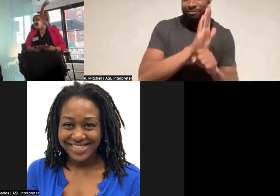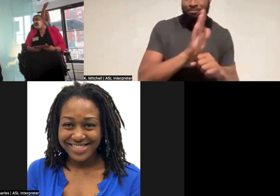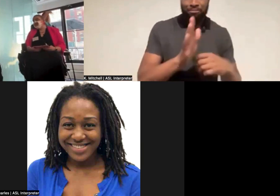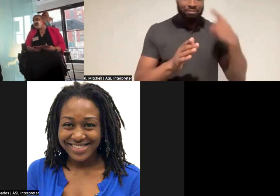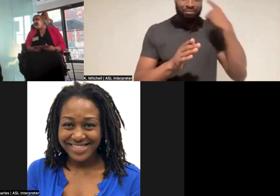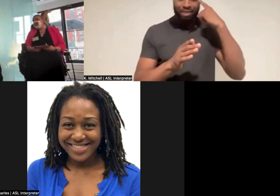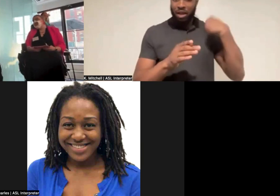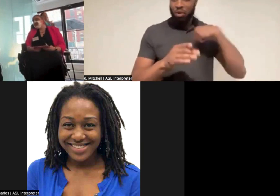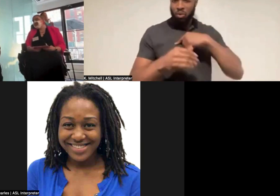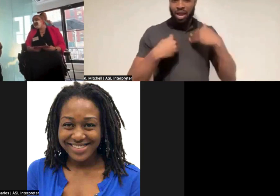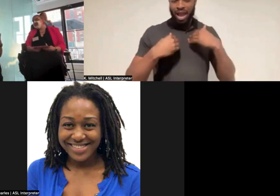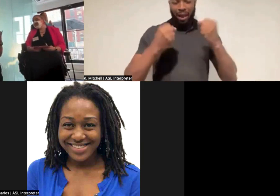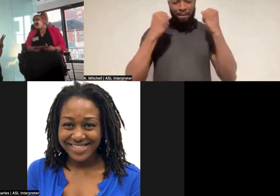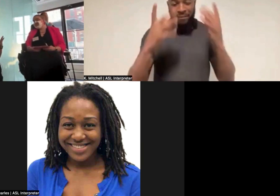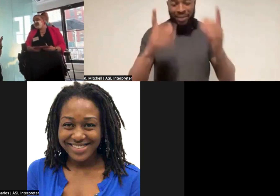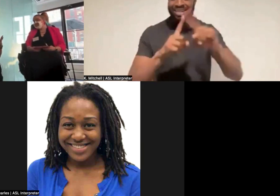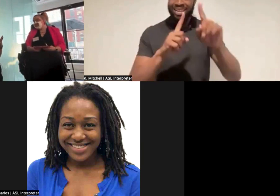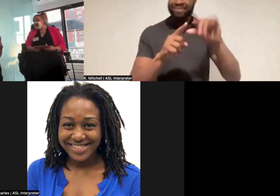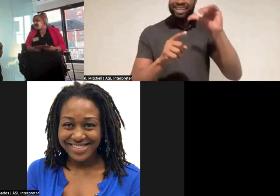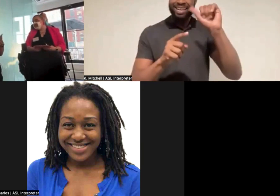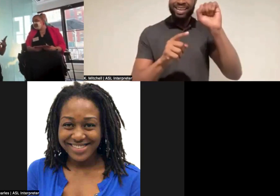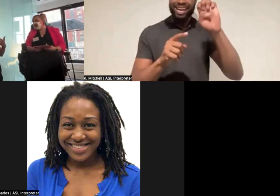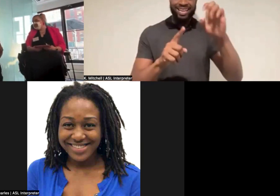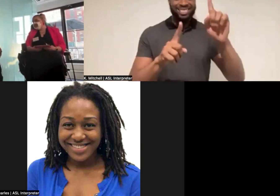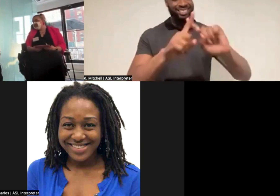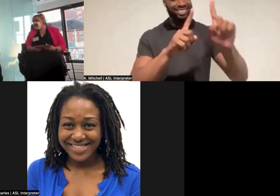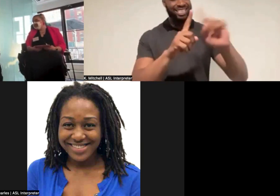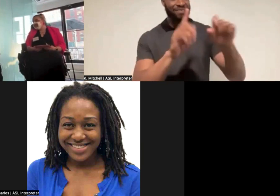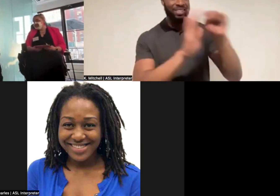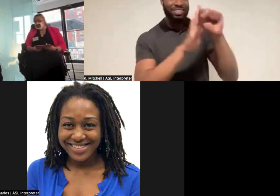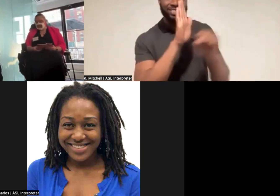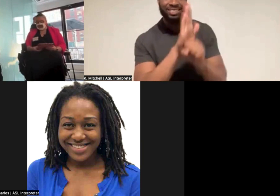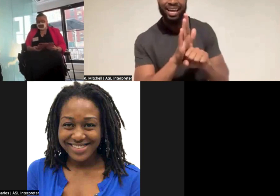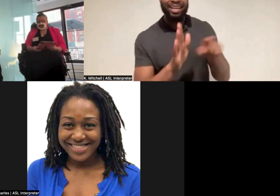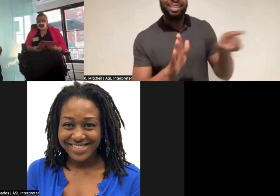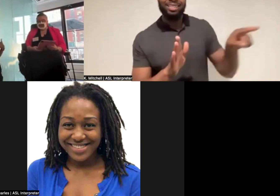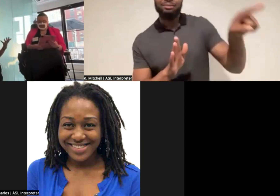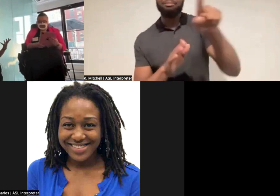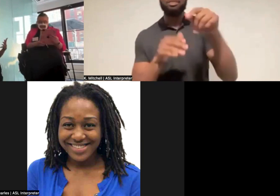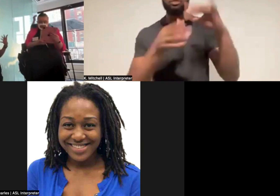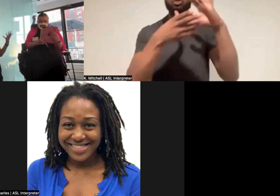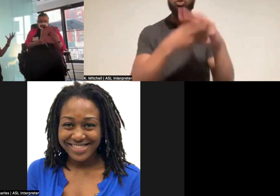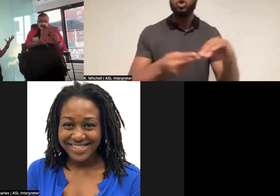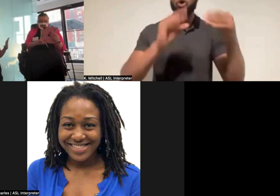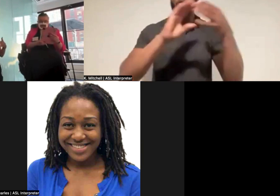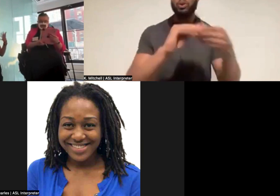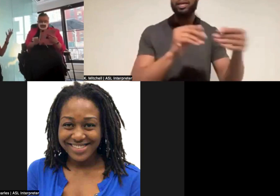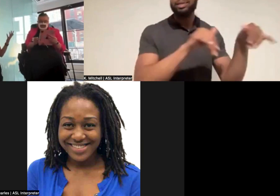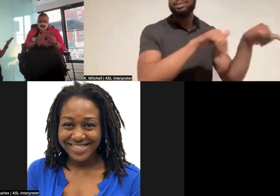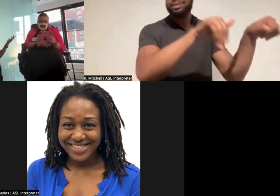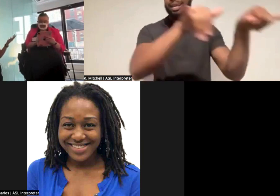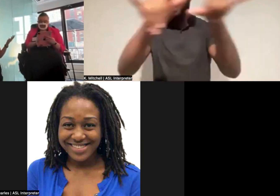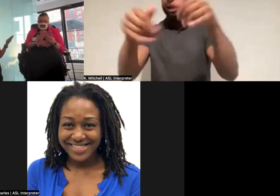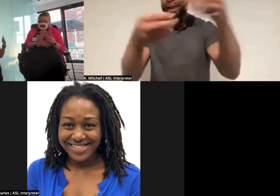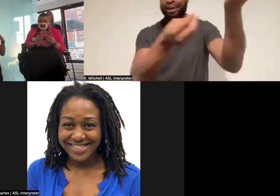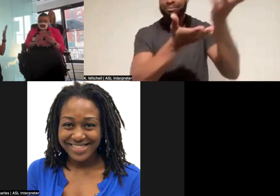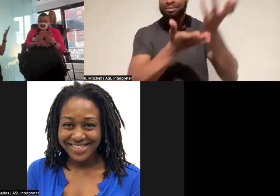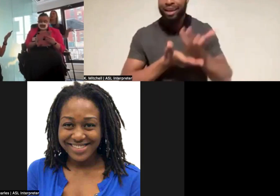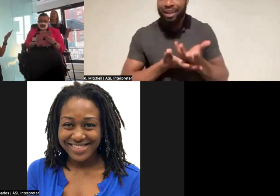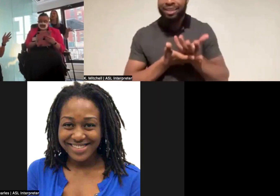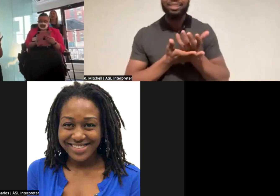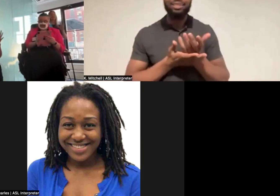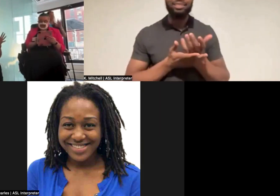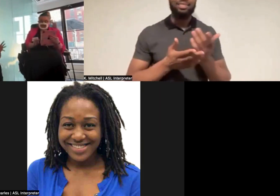from various states and various persons in the states, and they tell us the same thing. But we don't have any connection to the state. Even if we did, we wouldn't care